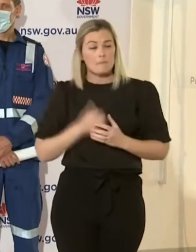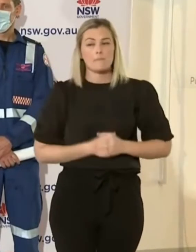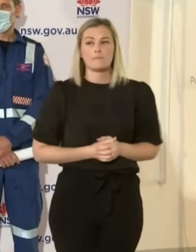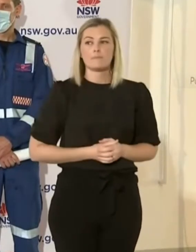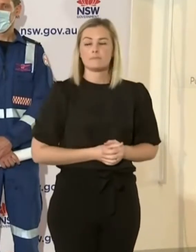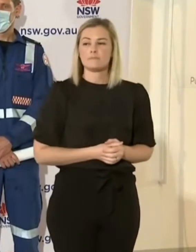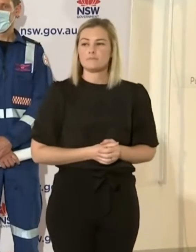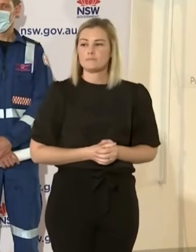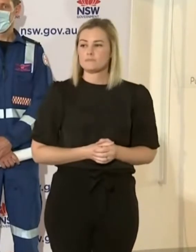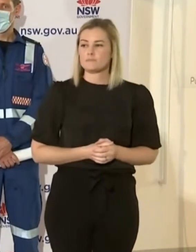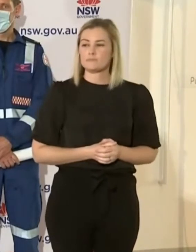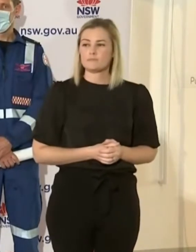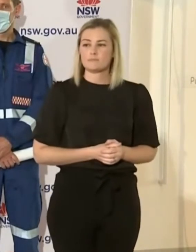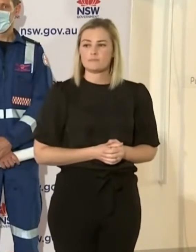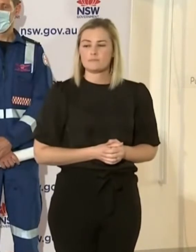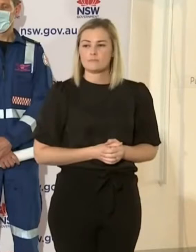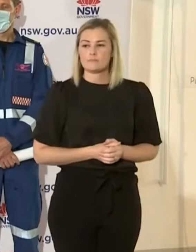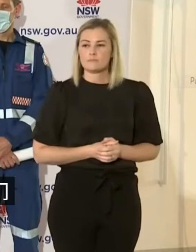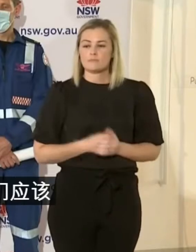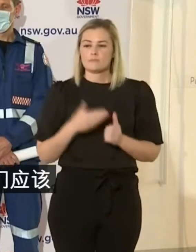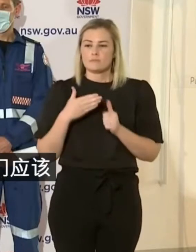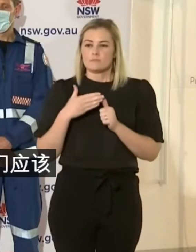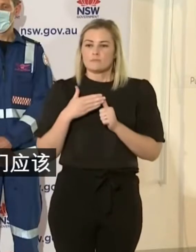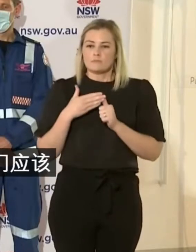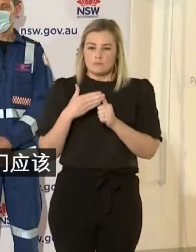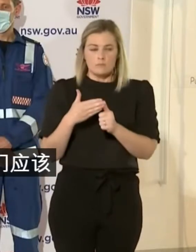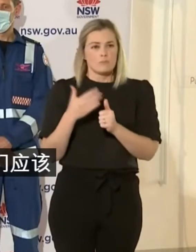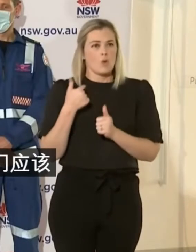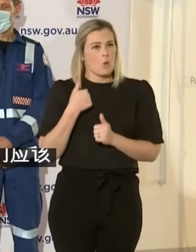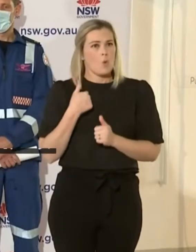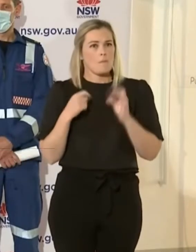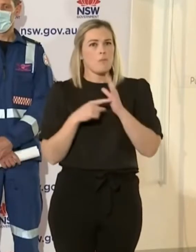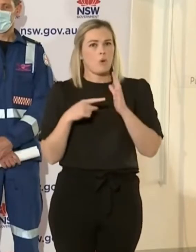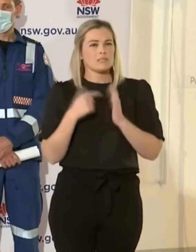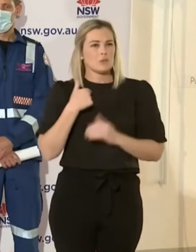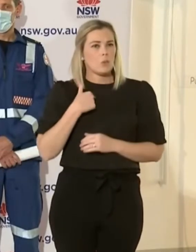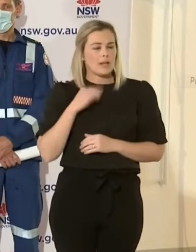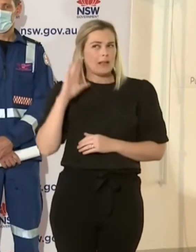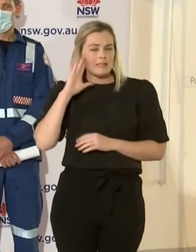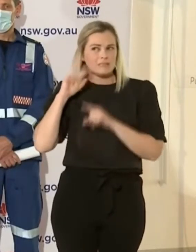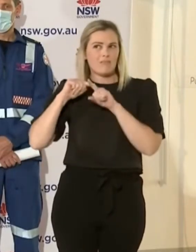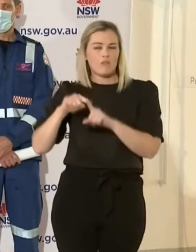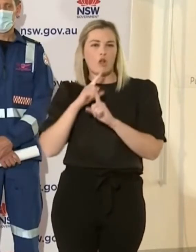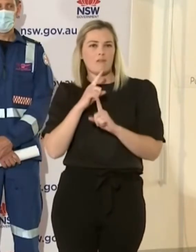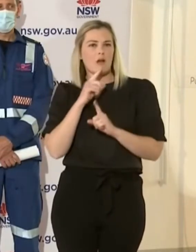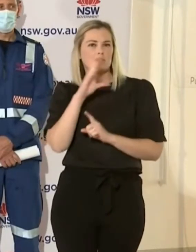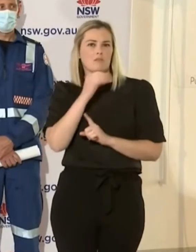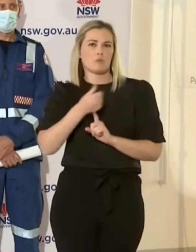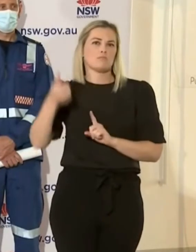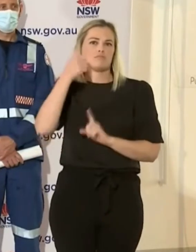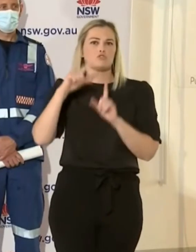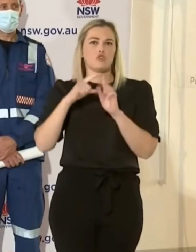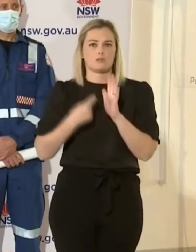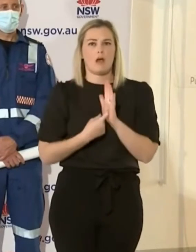epidemiologists, particularly in our major research institutes, are the people we should be listening to. But I can tell you that every day,